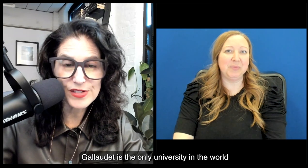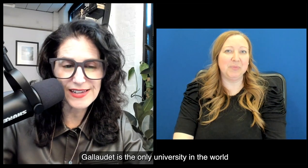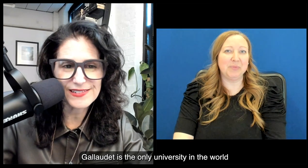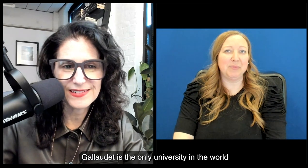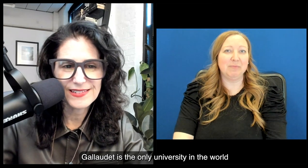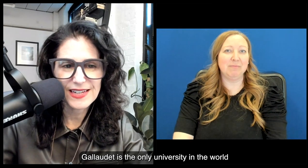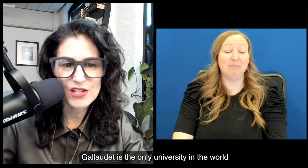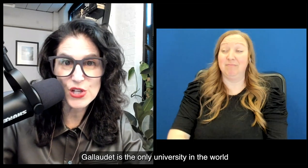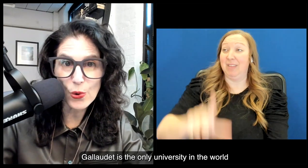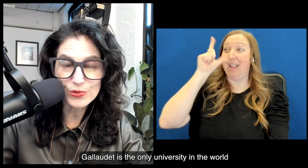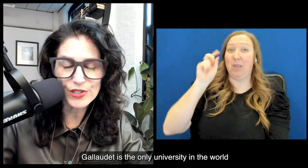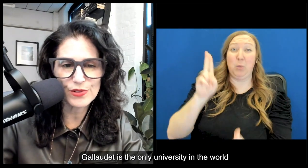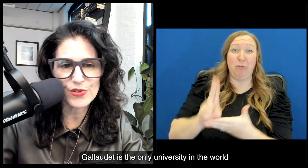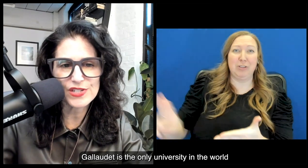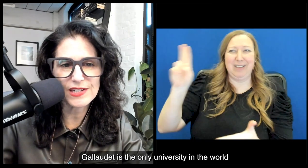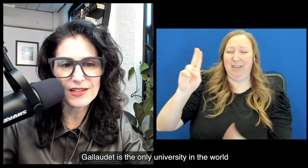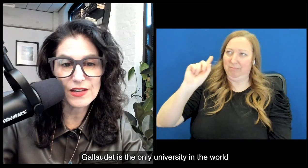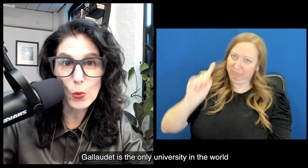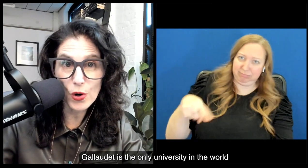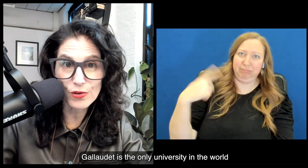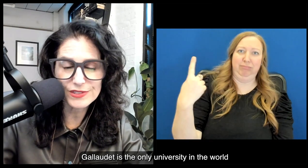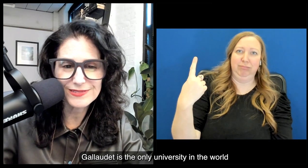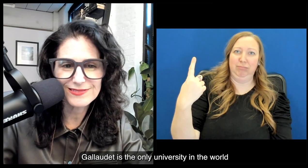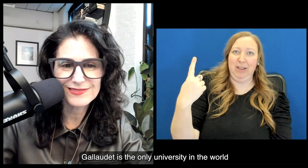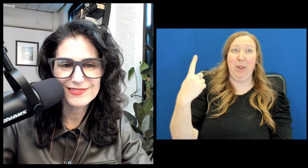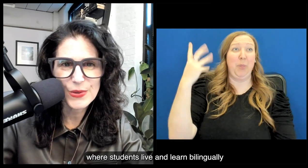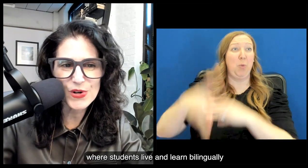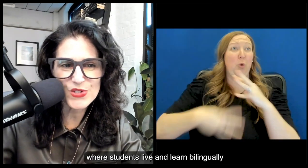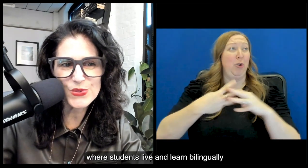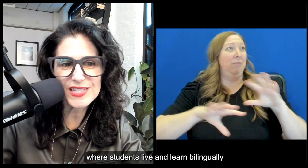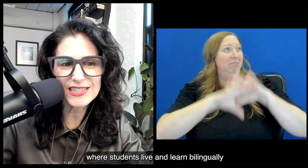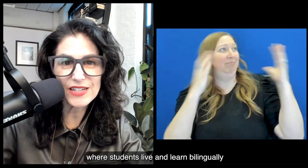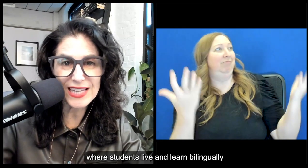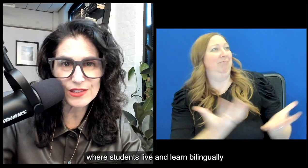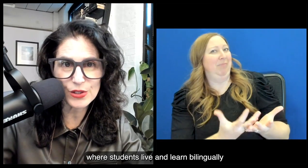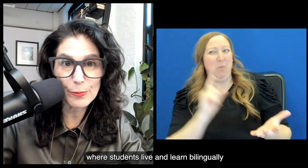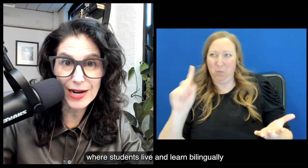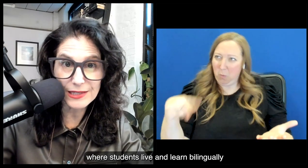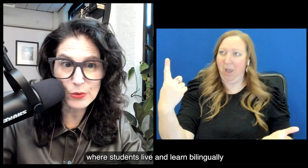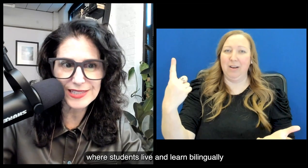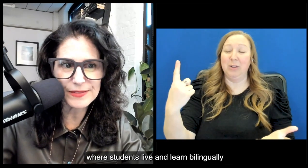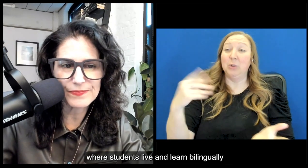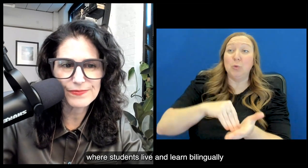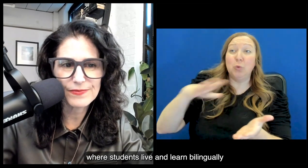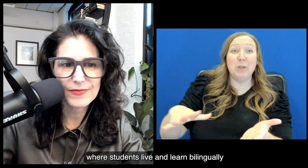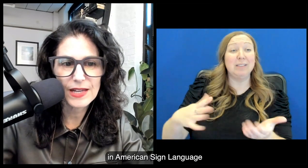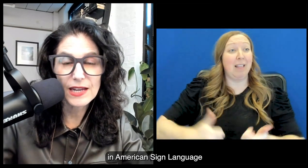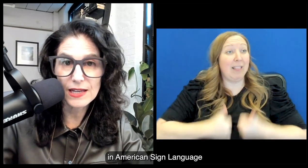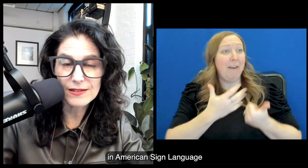Gallaudet is the only university in the world where students live and learn bilingually